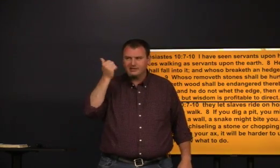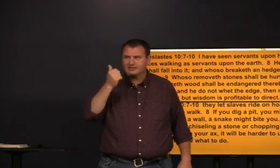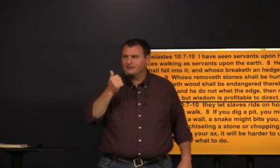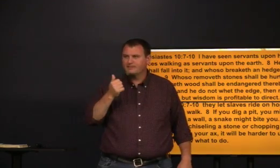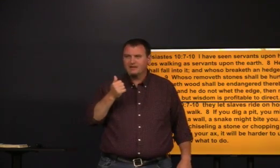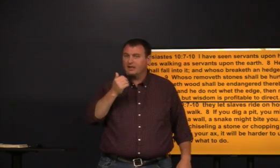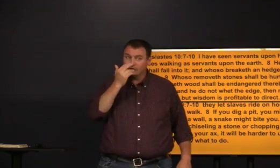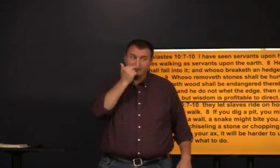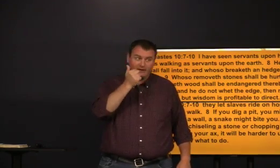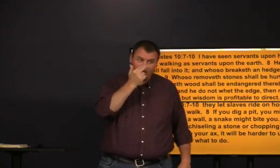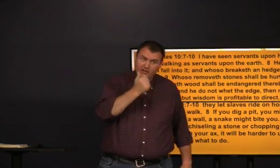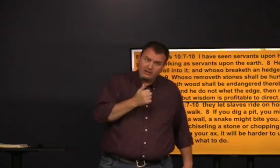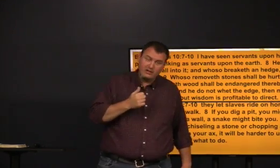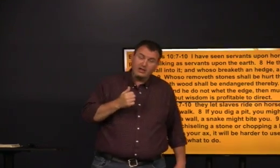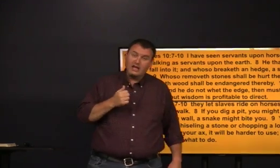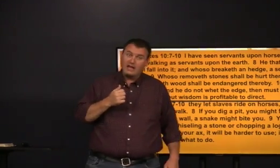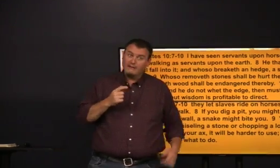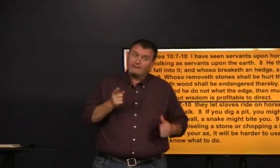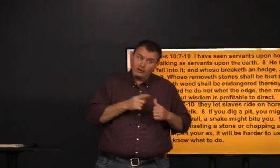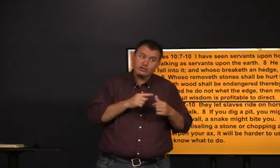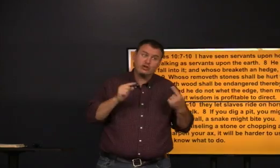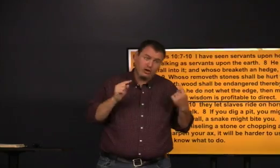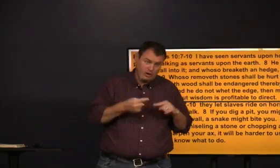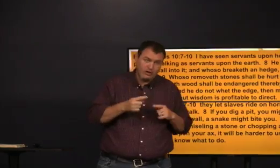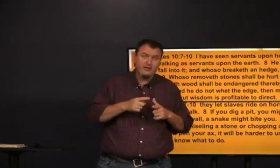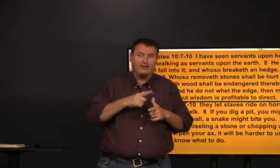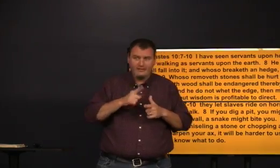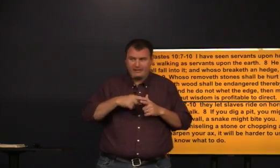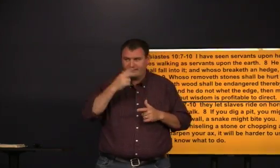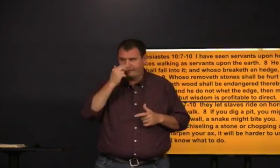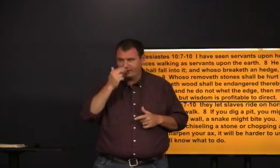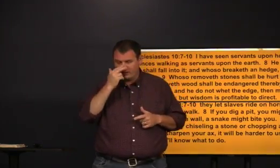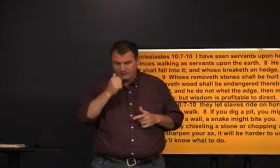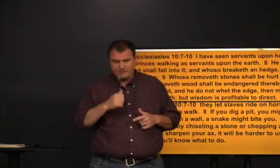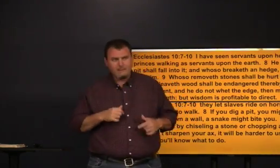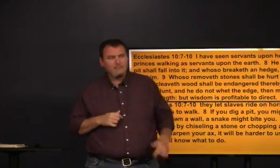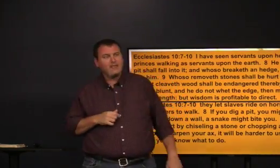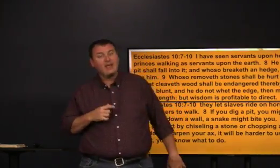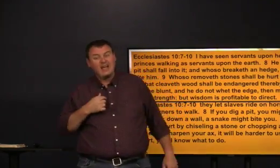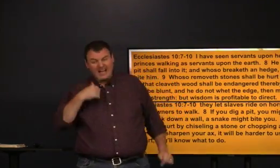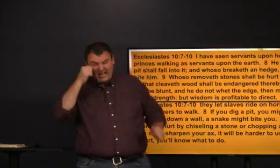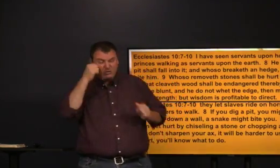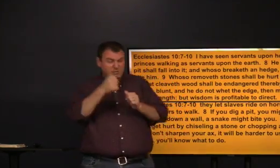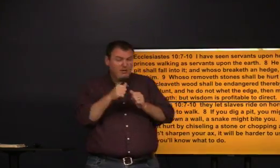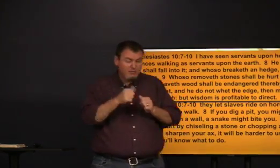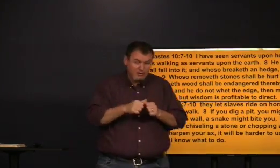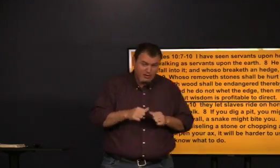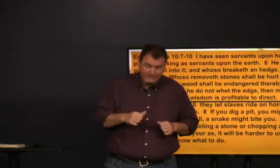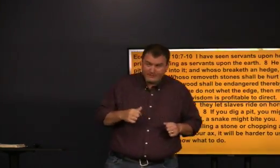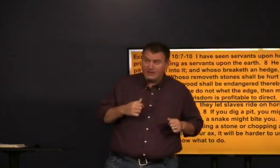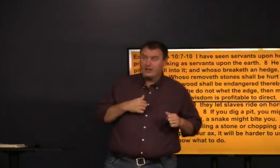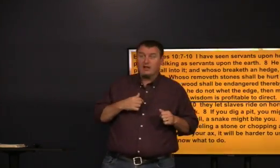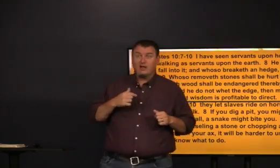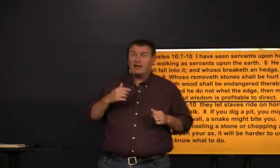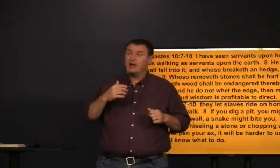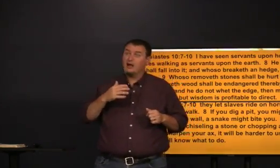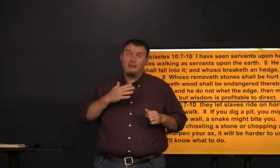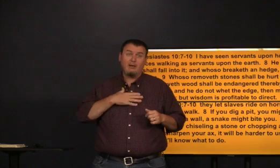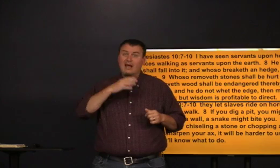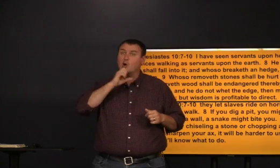because it was funny. First hurt, then funny. I remember my